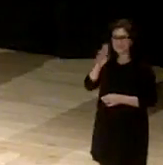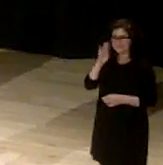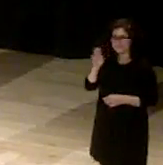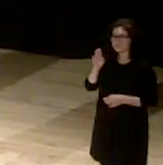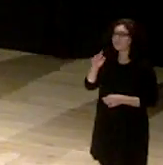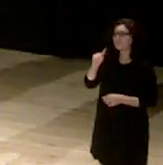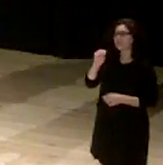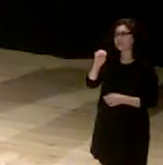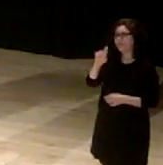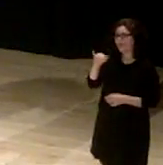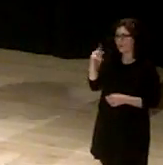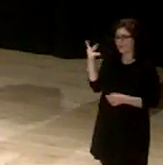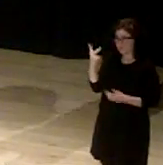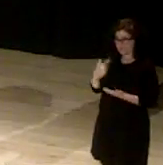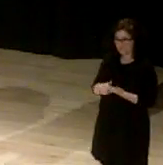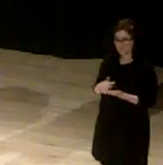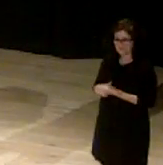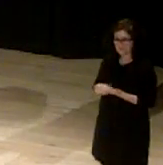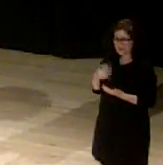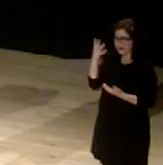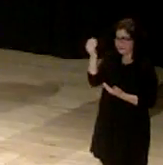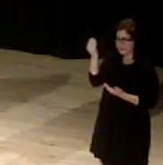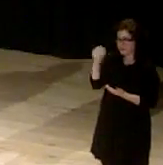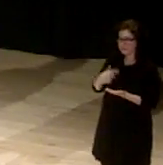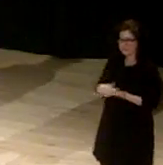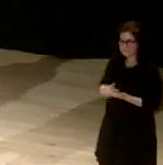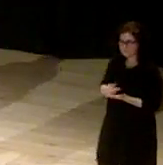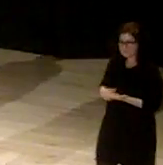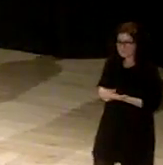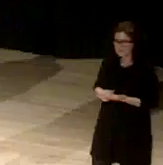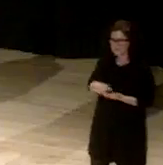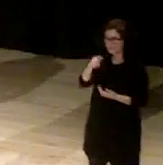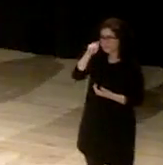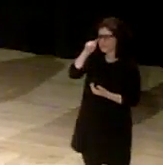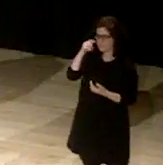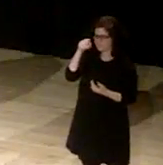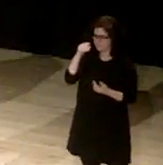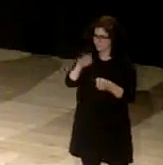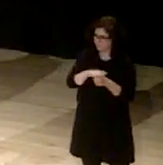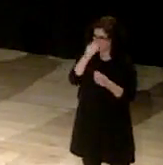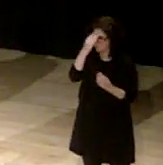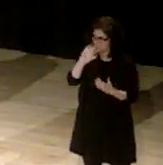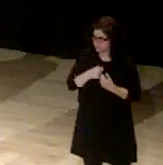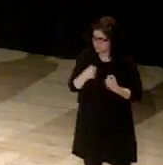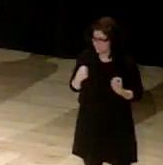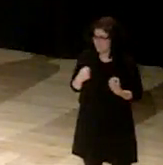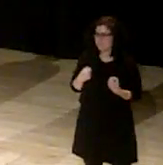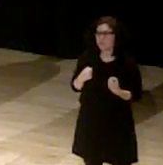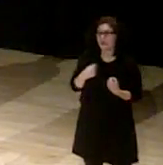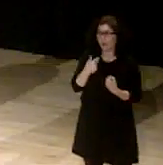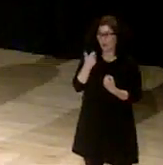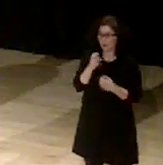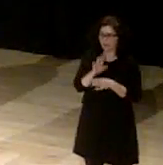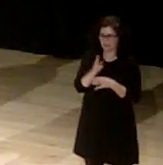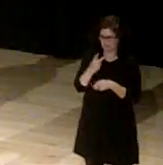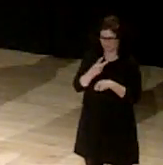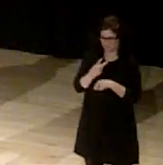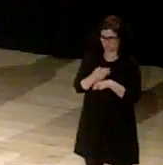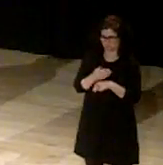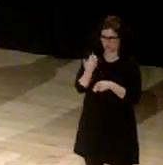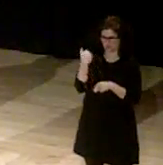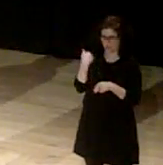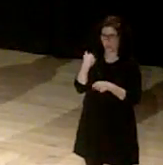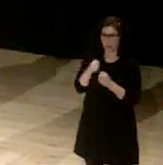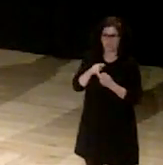So Terry and I have been talking outside. Full disclosure, I watched this film two nights ago with a couple of my friends in our